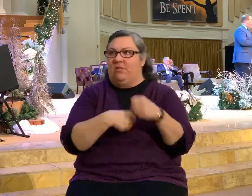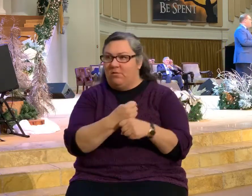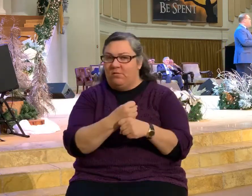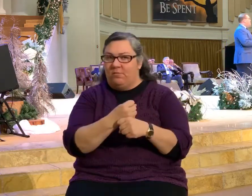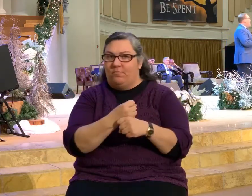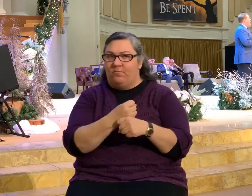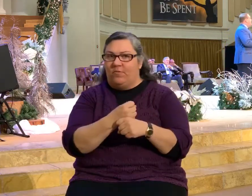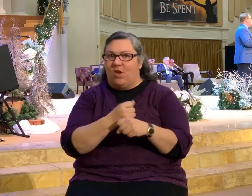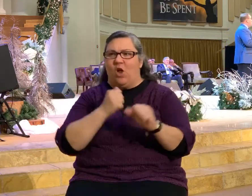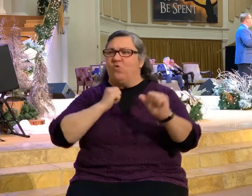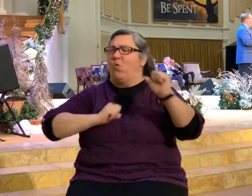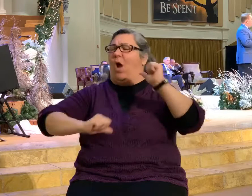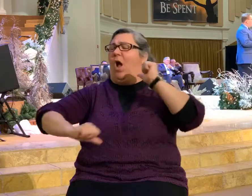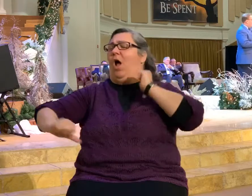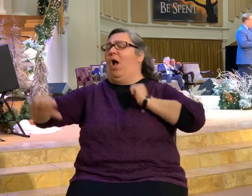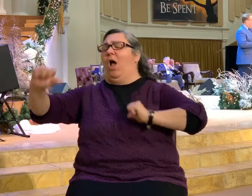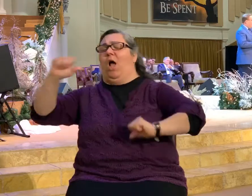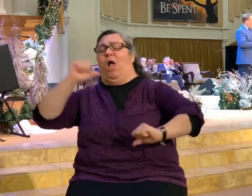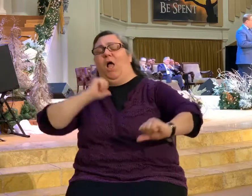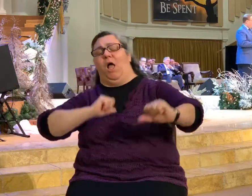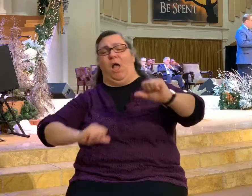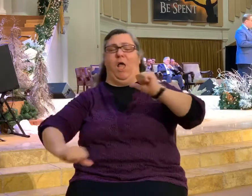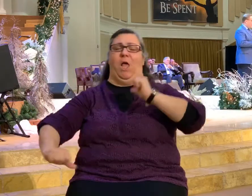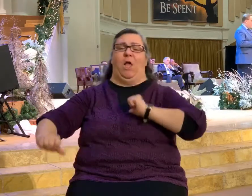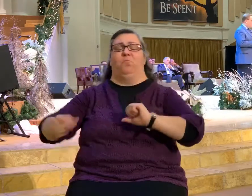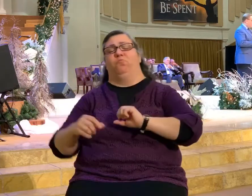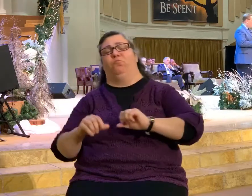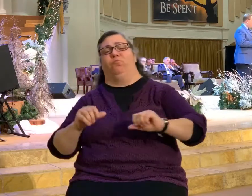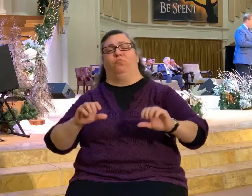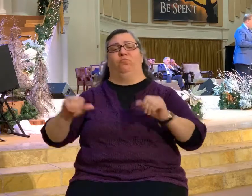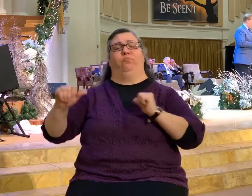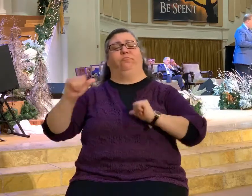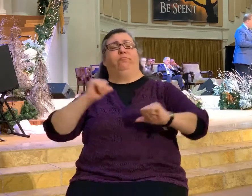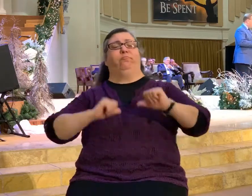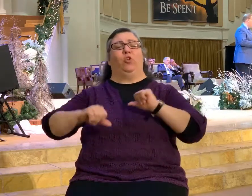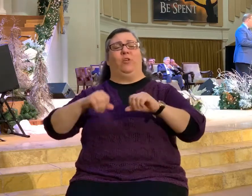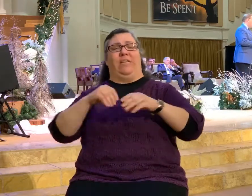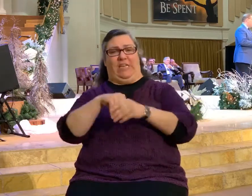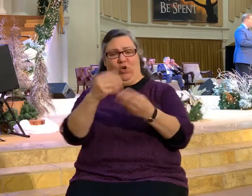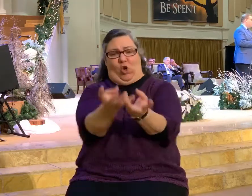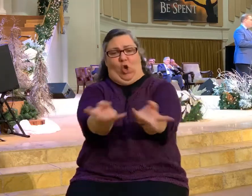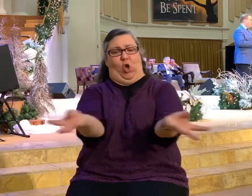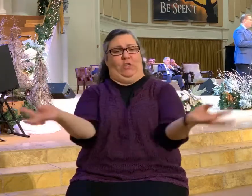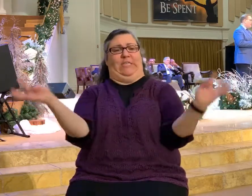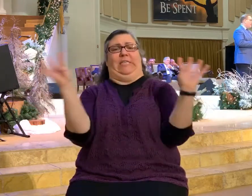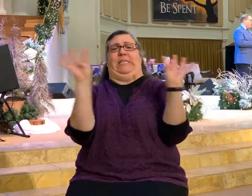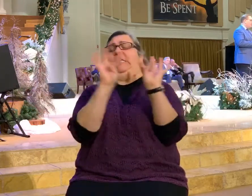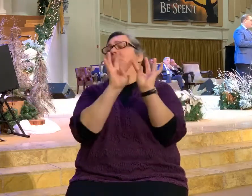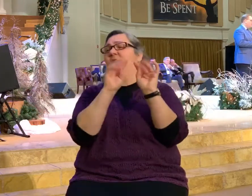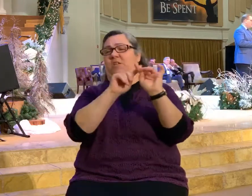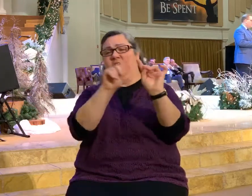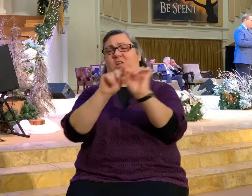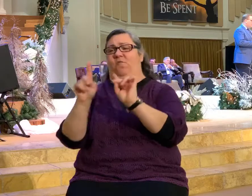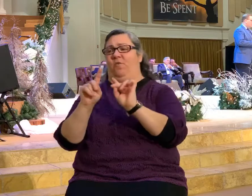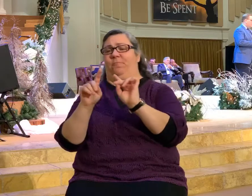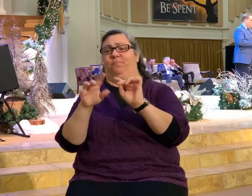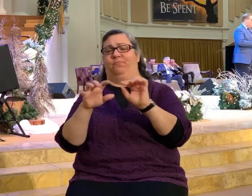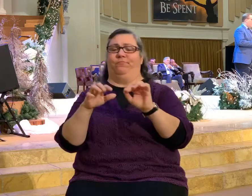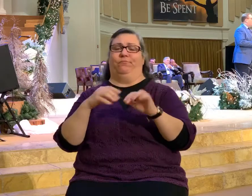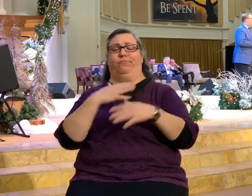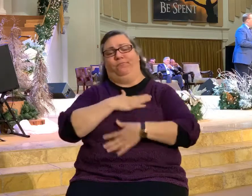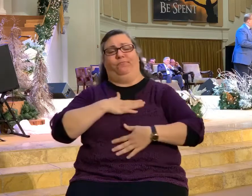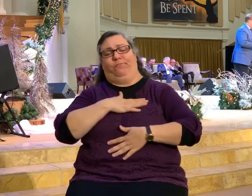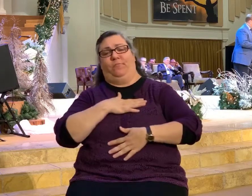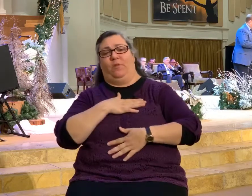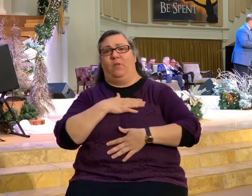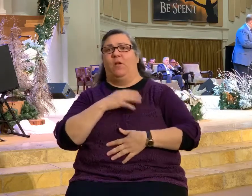Grand dramas and plays were played out in the Colosseum, the Circus Maximus, and other theaters,